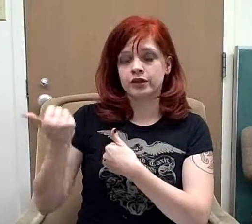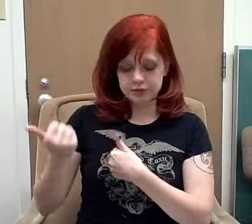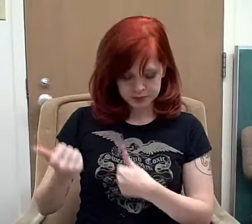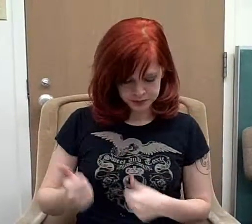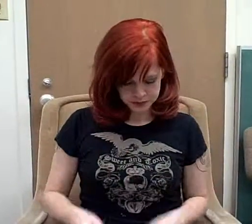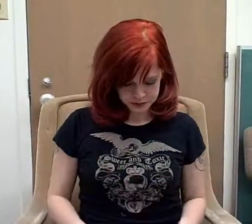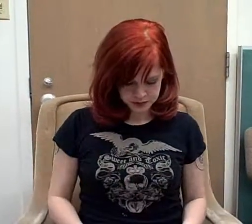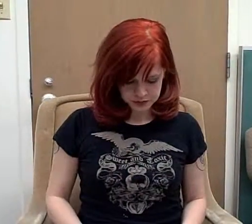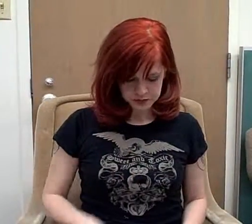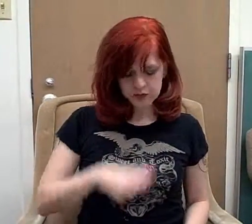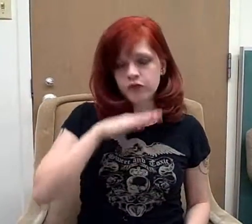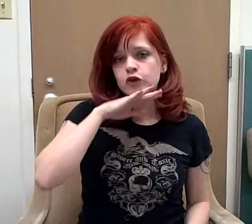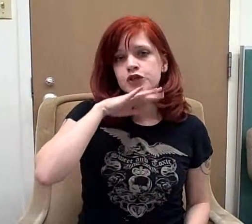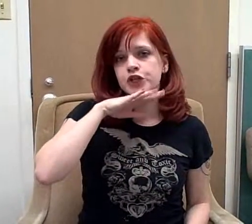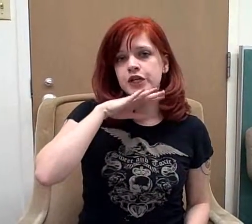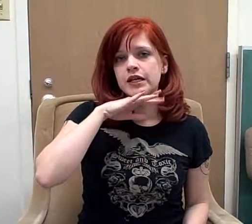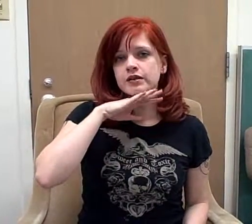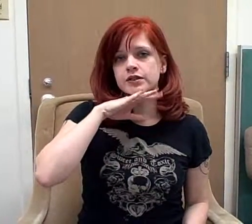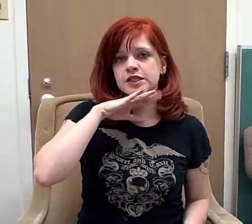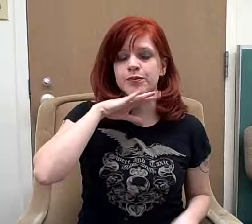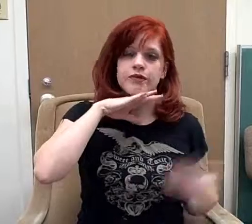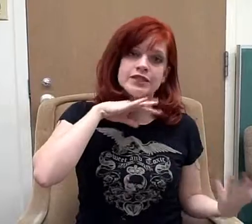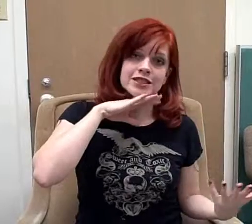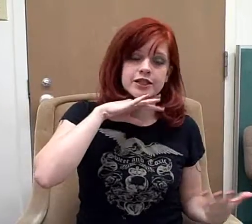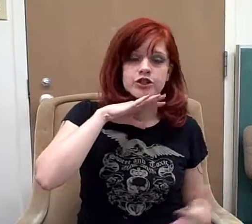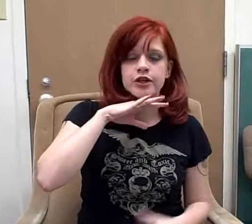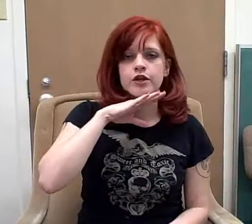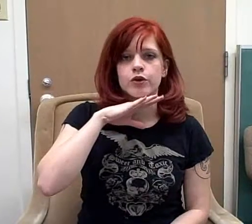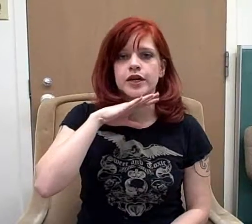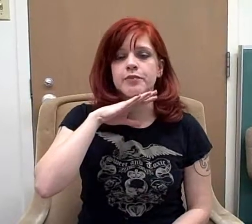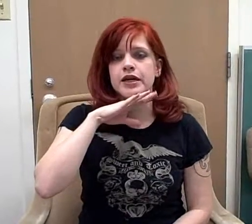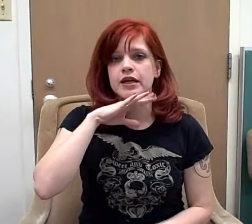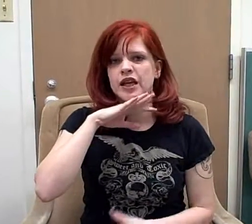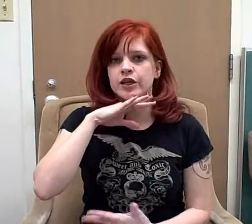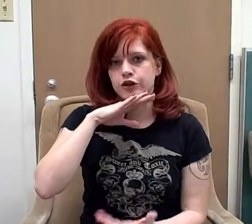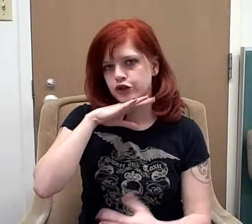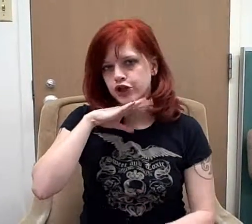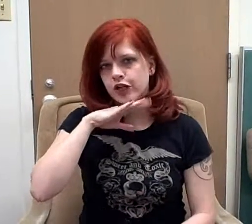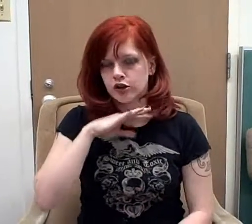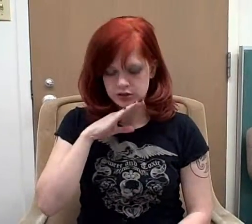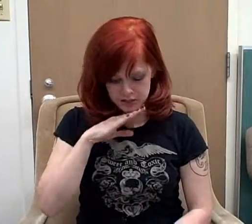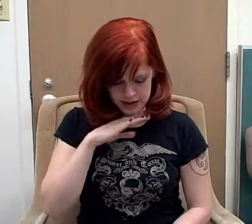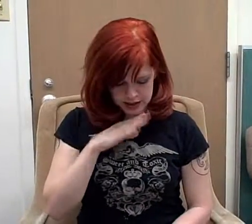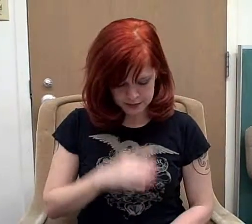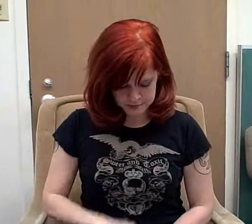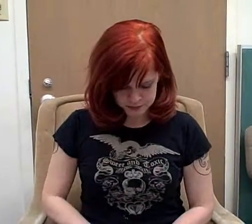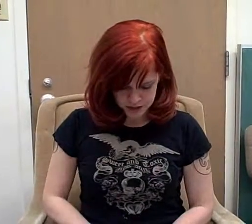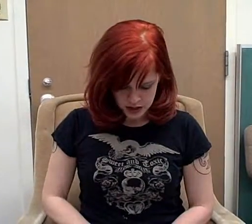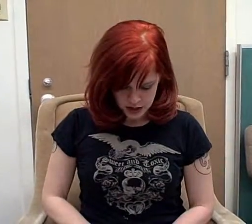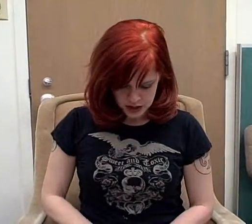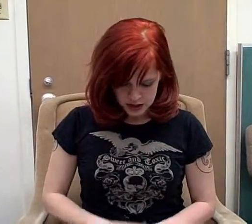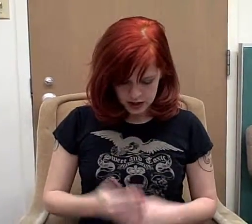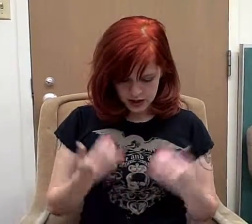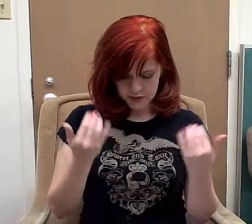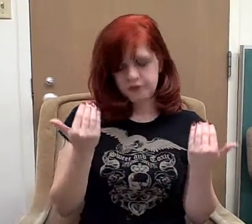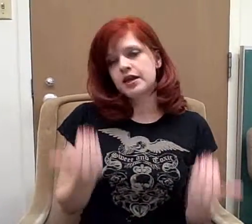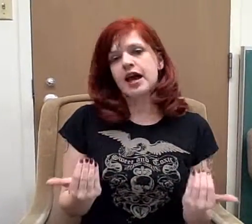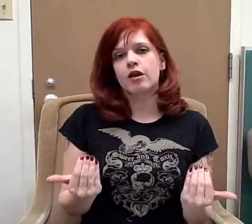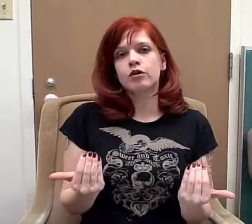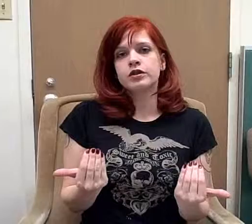threaten. Dirty can be physically dirty, or it can be like you're a dirty girl, something like that. Now,